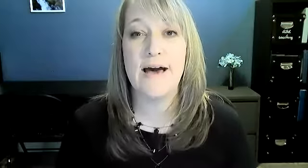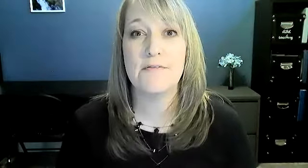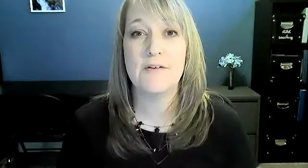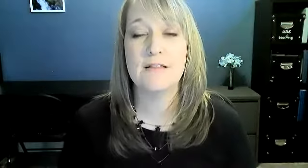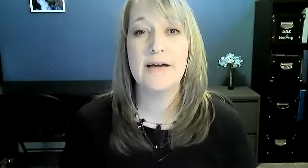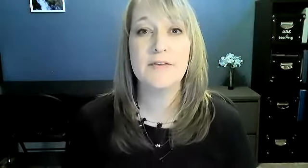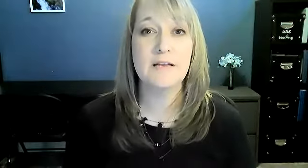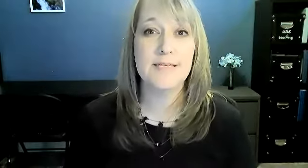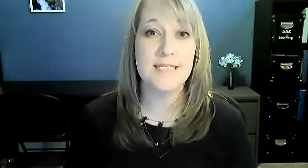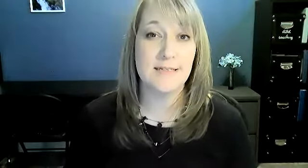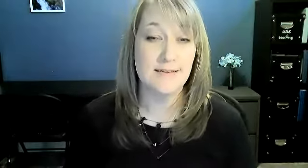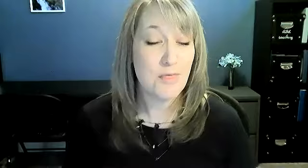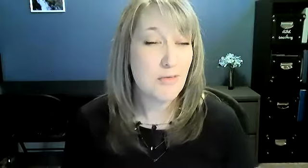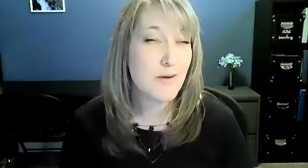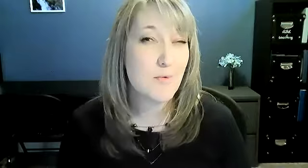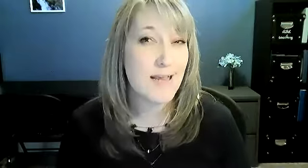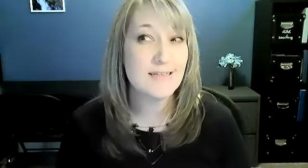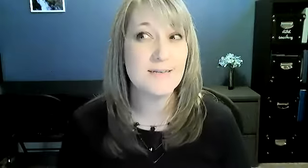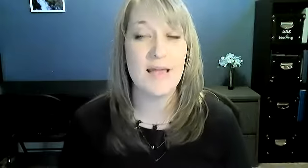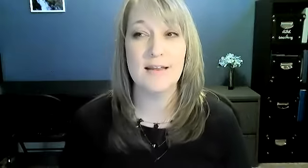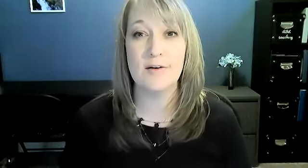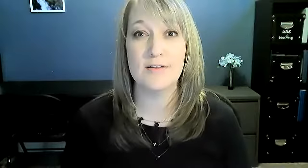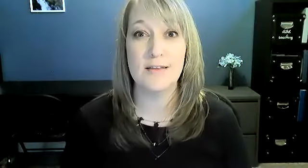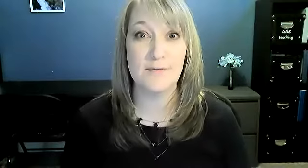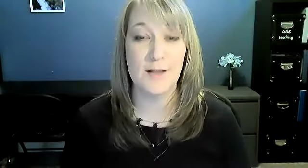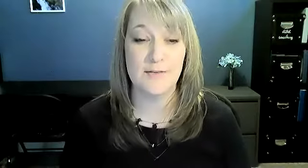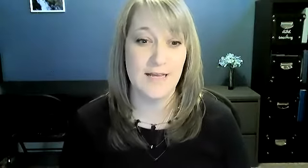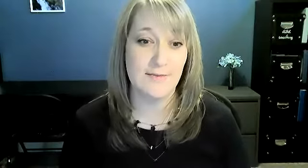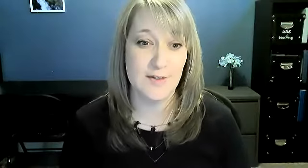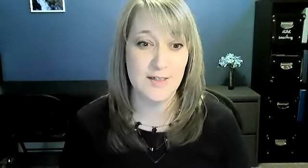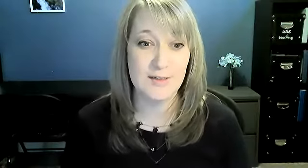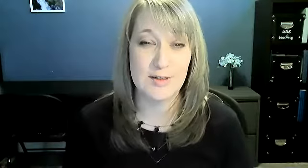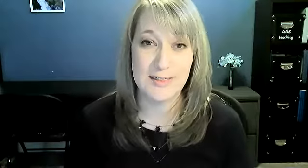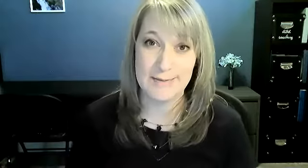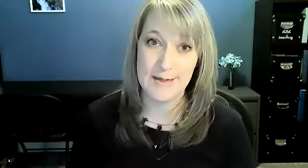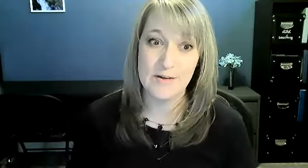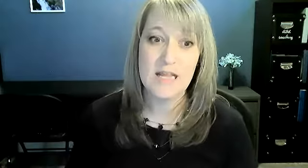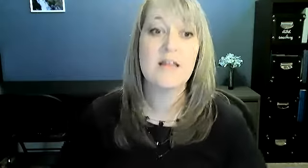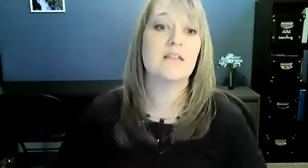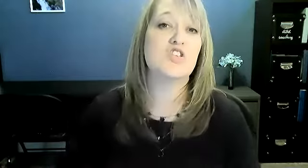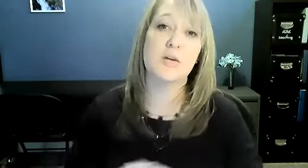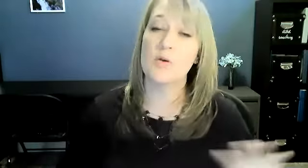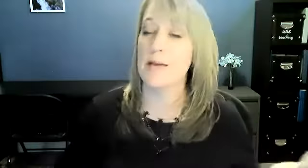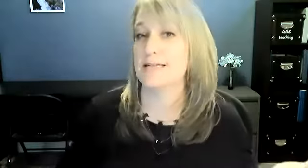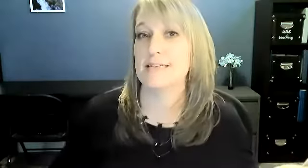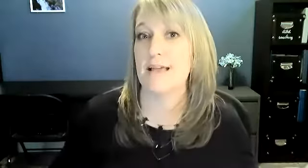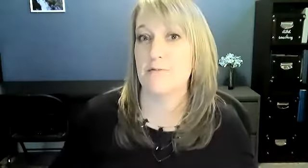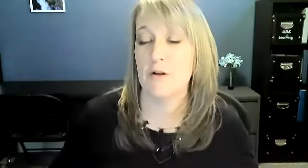Laugh. Laugh can be done 3 ways depending on the level of laughter you're talking about. The general basic sign for